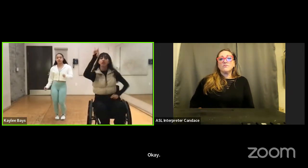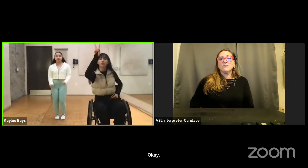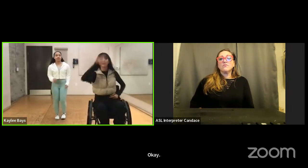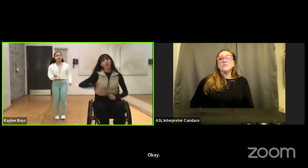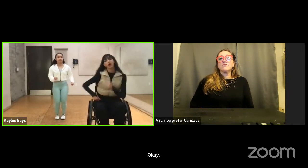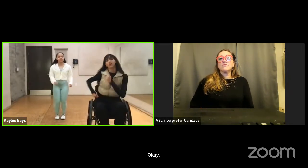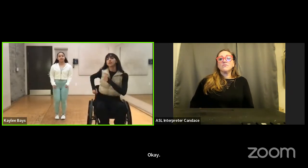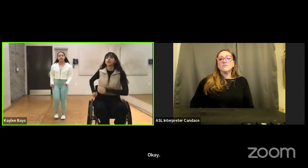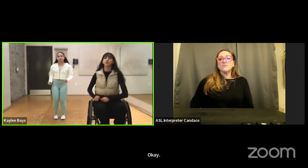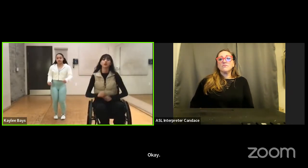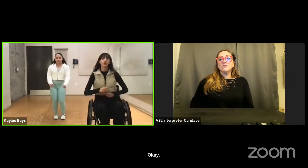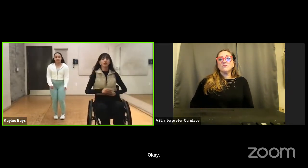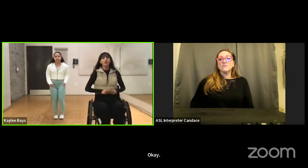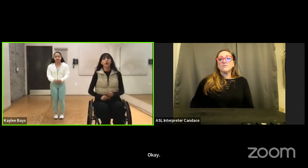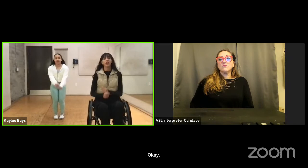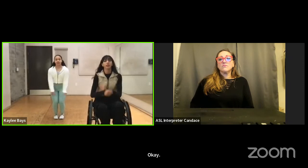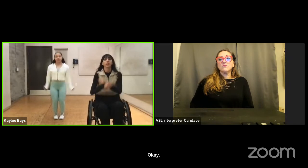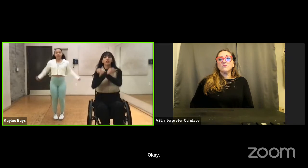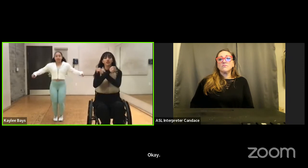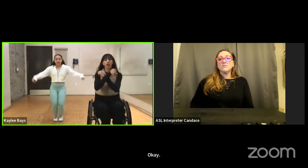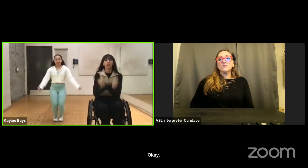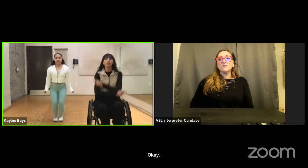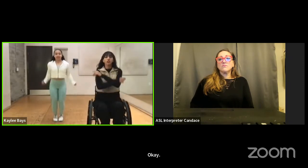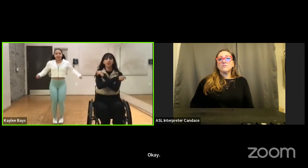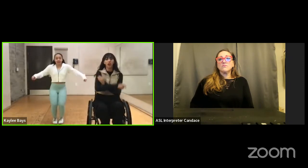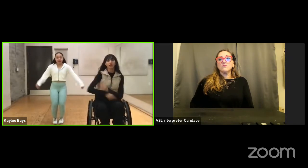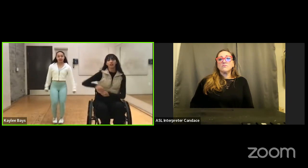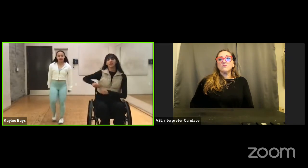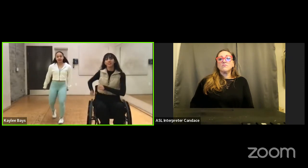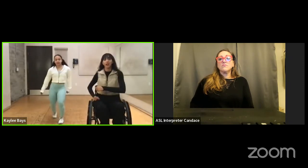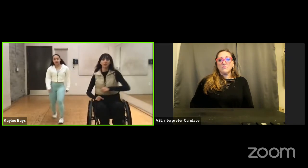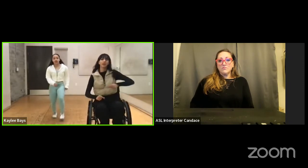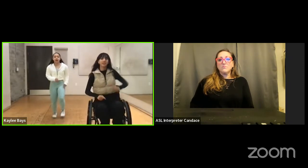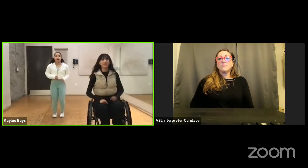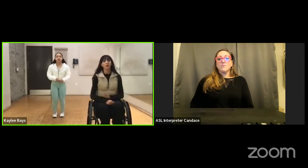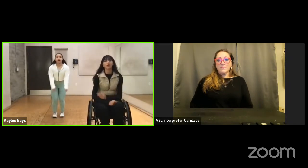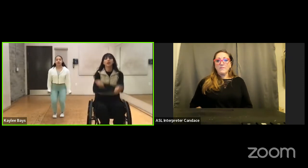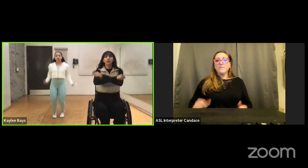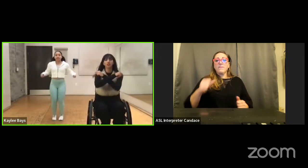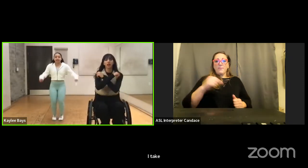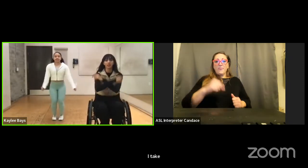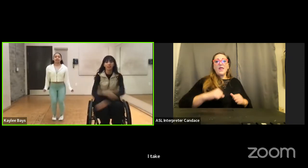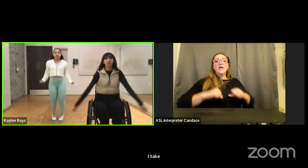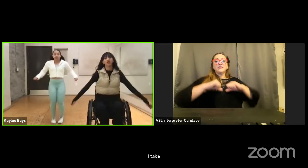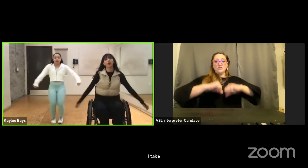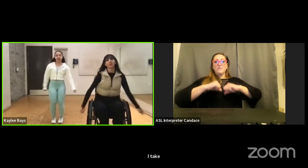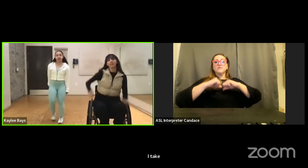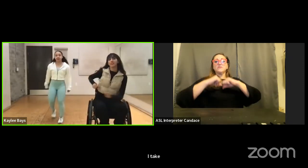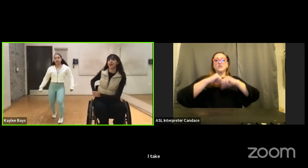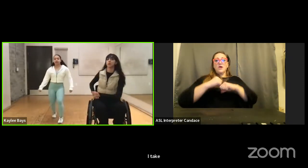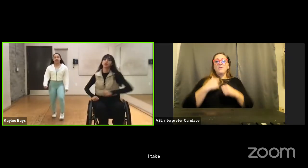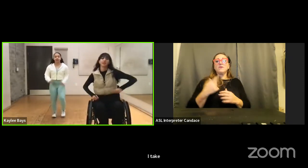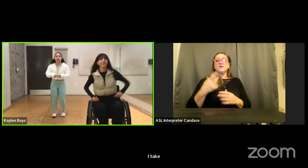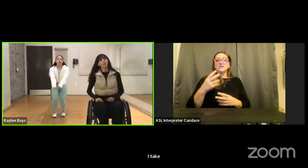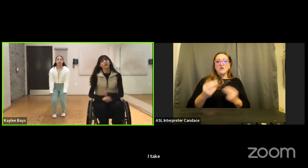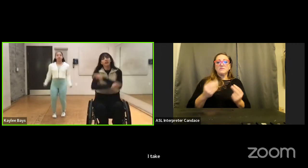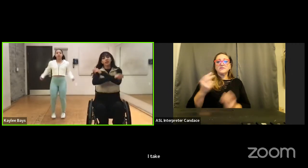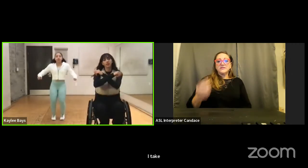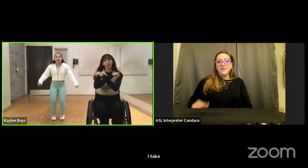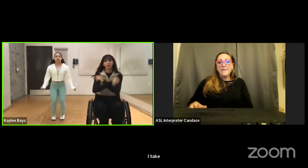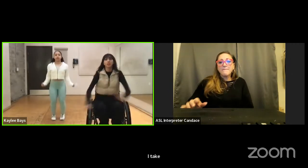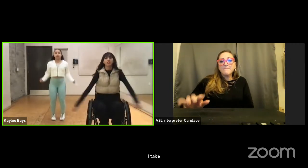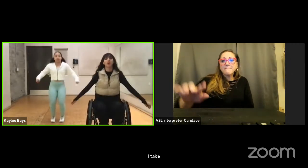Let's take two chucks to the front. Chuck, chuck, step, step. Chuck, chuck, step,